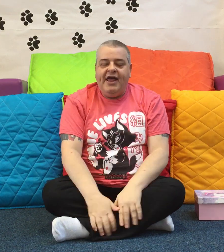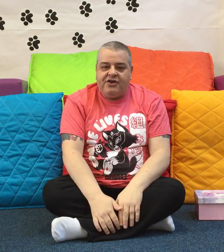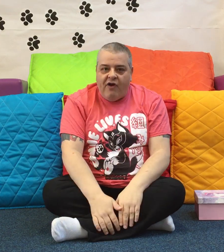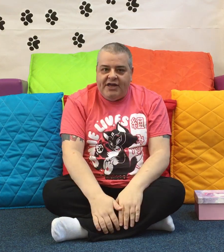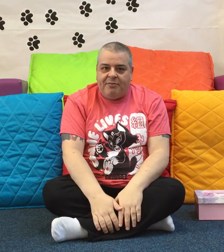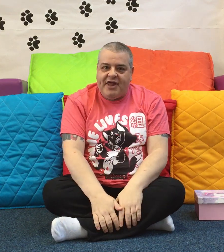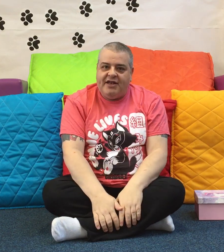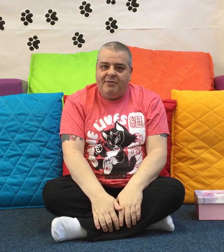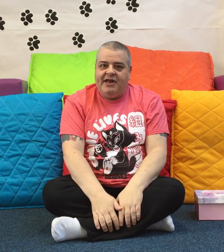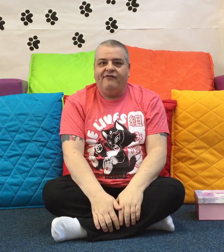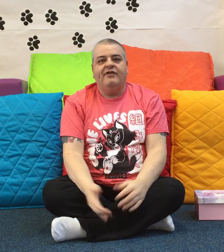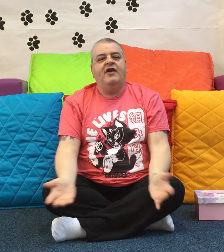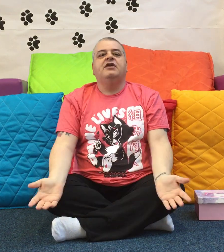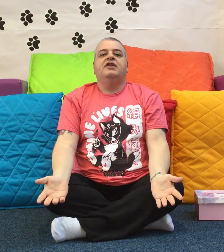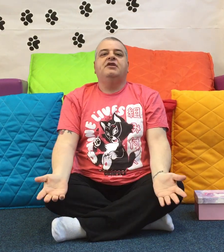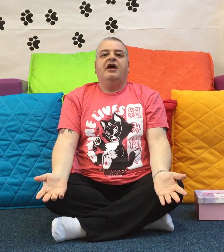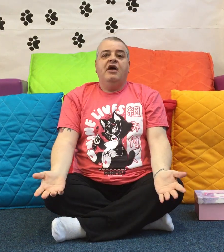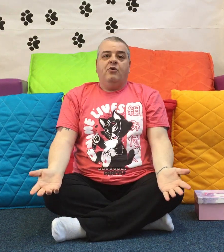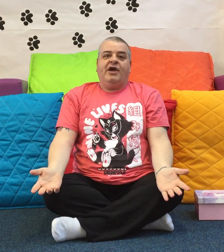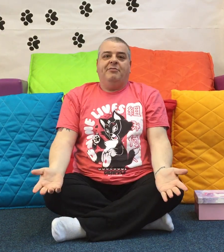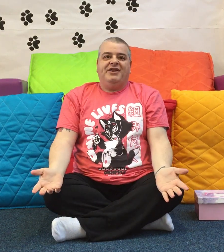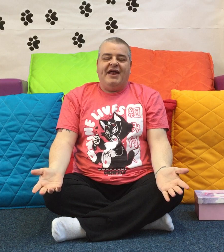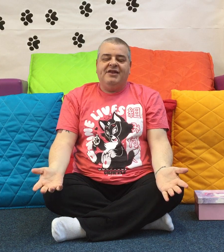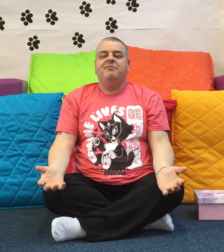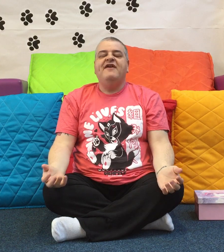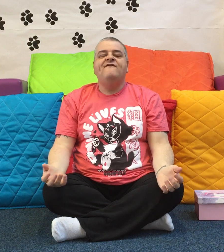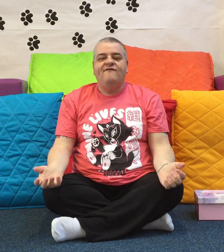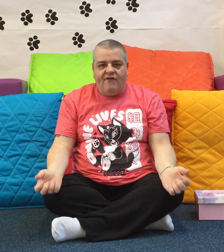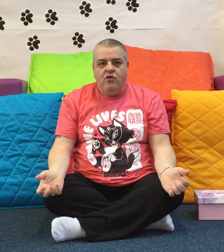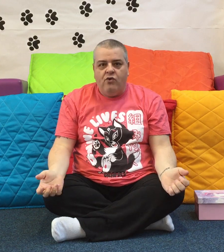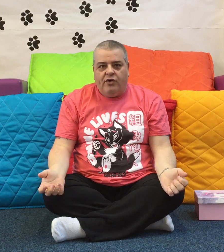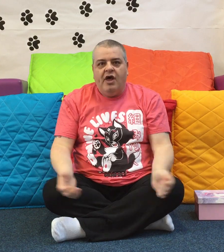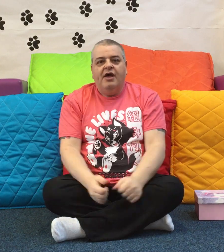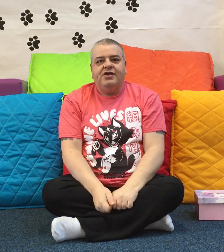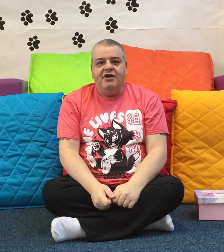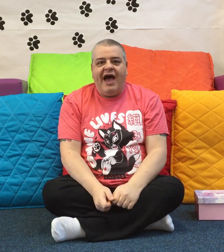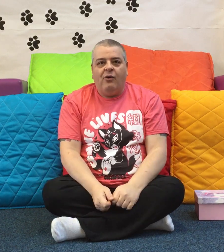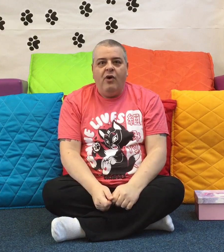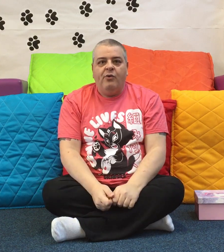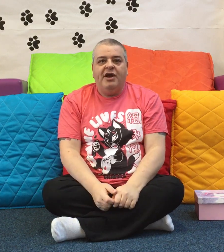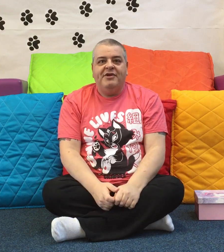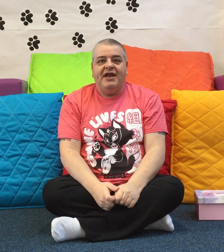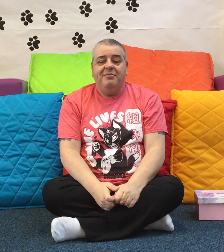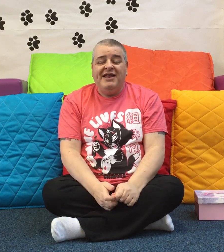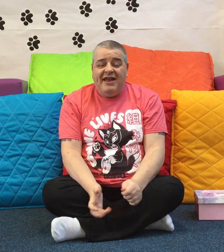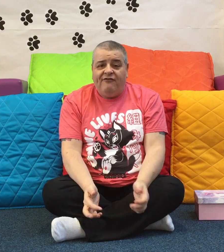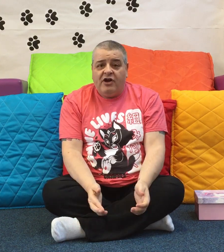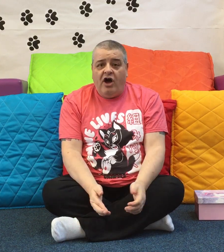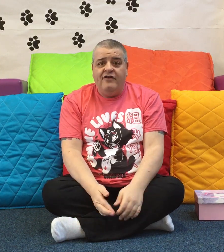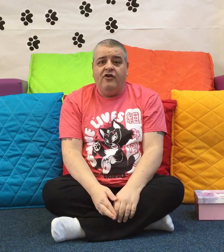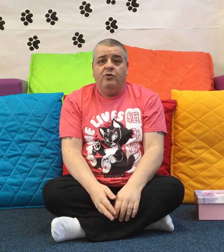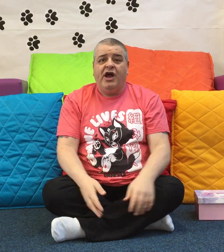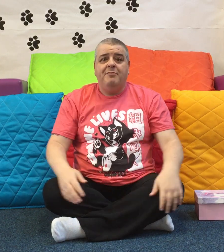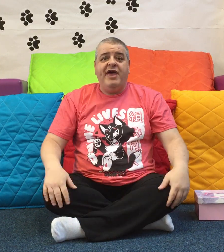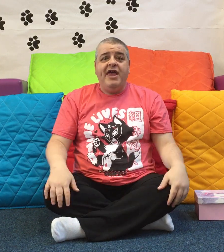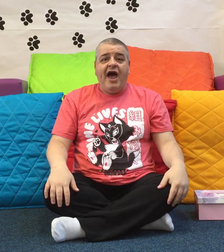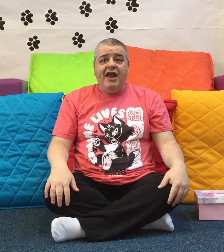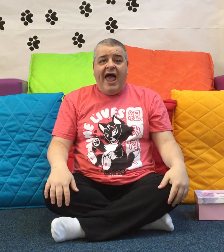It's great to pretend to be different things, isn't it? We're going to pretend to be food. So now we're going to pretend to be a different kind of food. We're going to be an